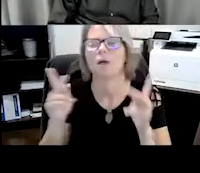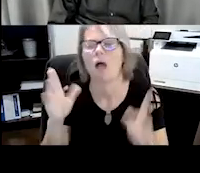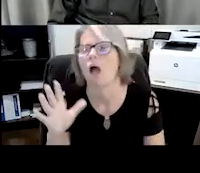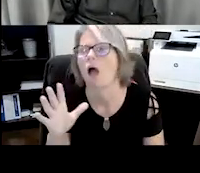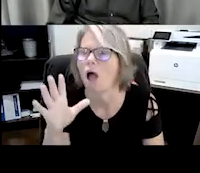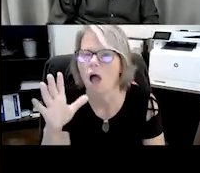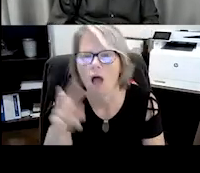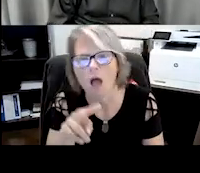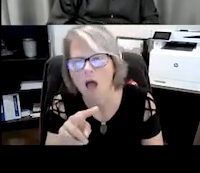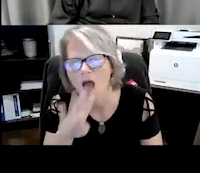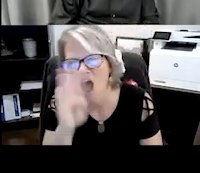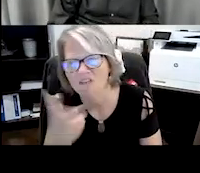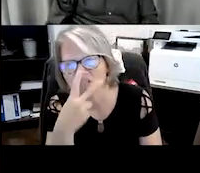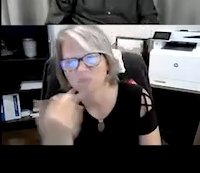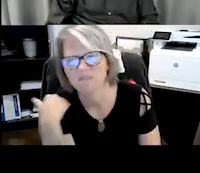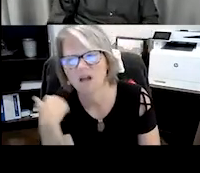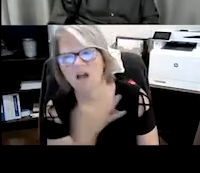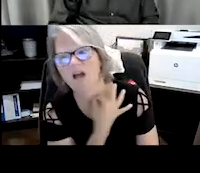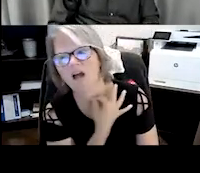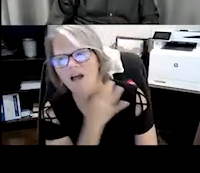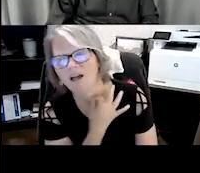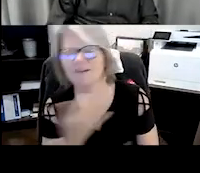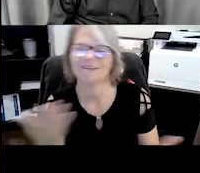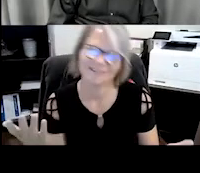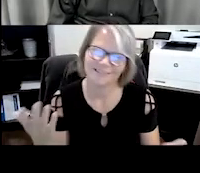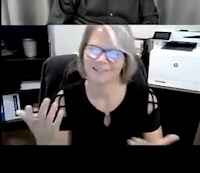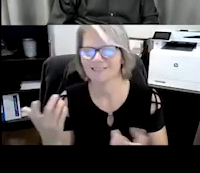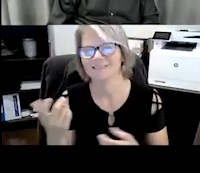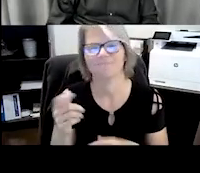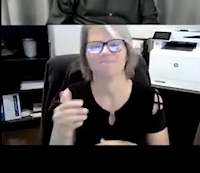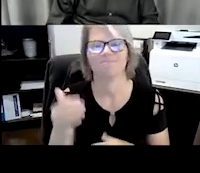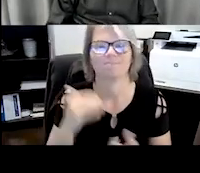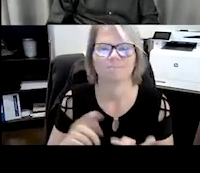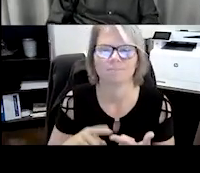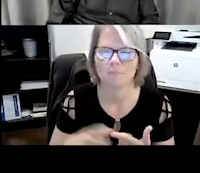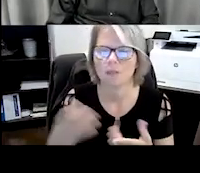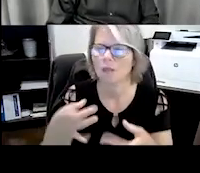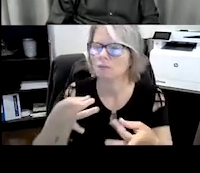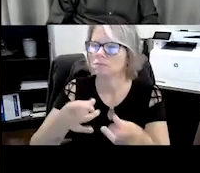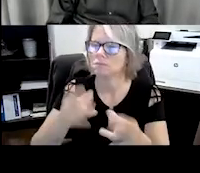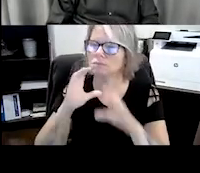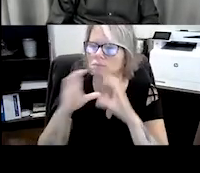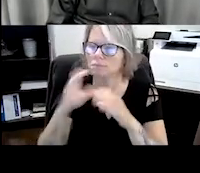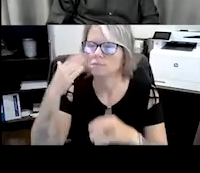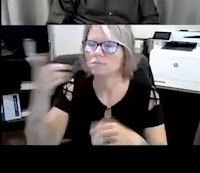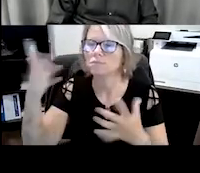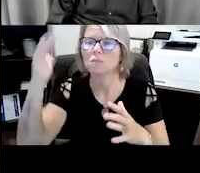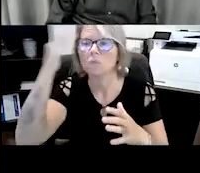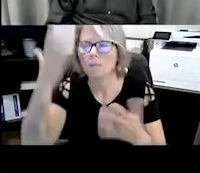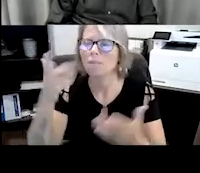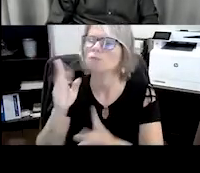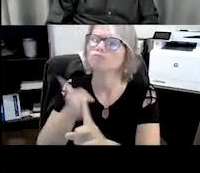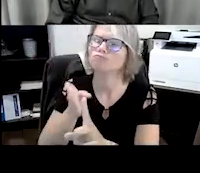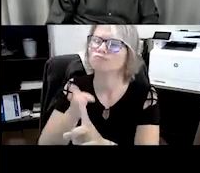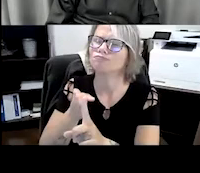I don't feel like I'm a circus freak and everybody's staring at me. Honestly, I've been in places before where people are just really curious and they're